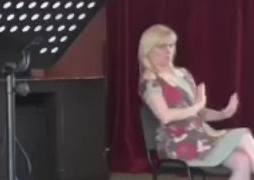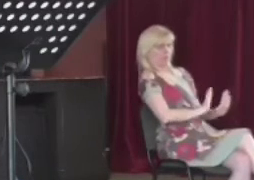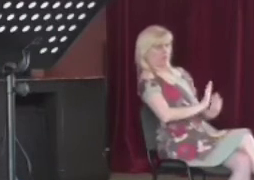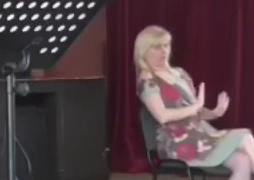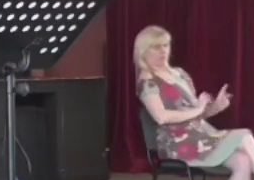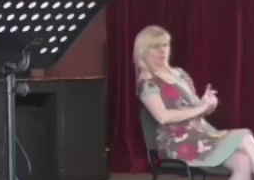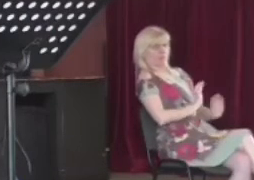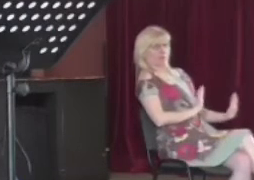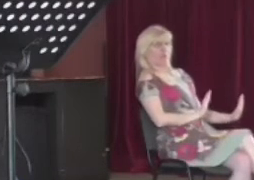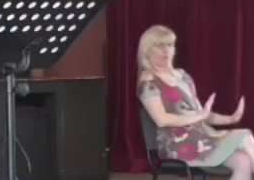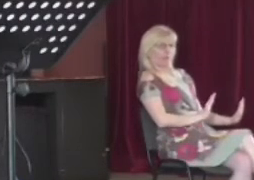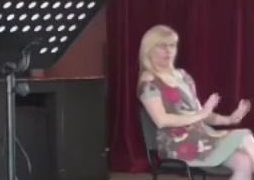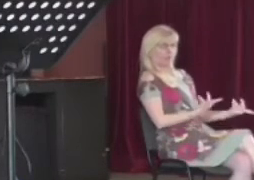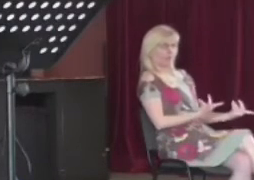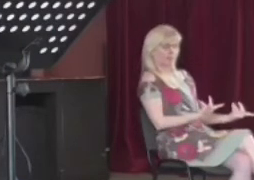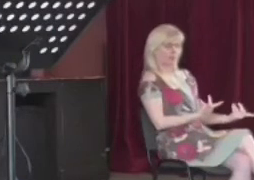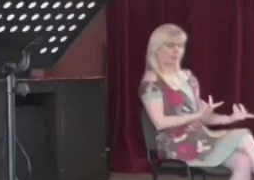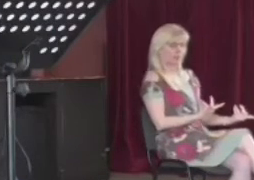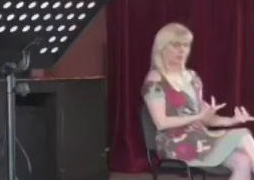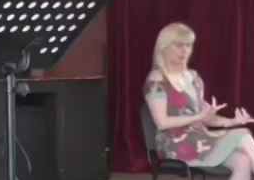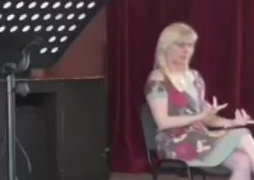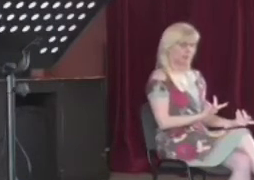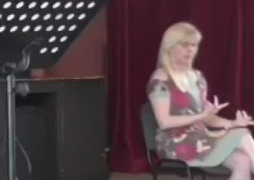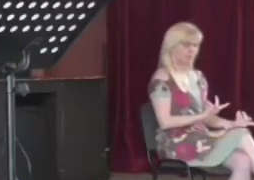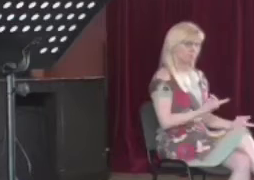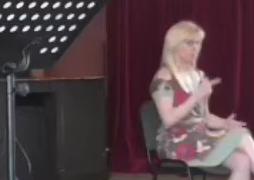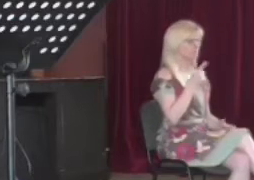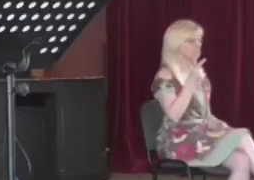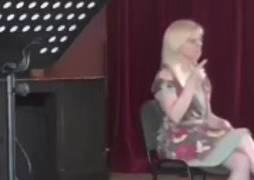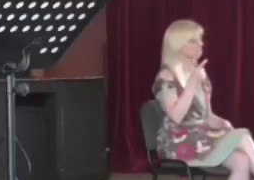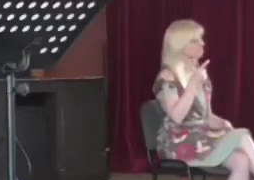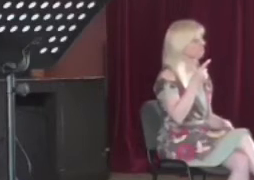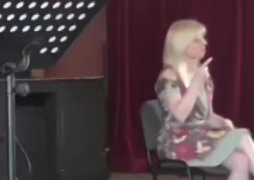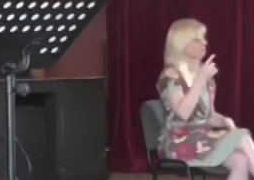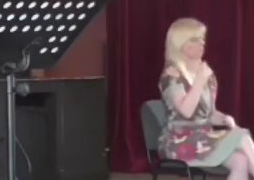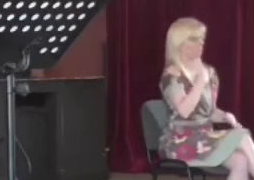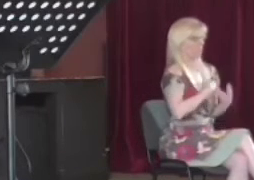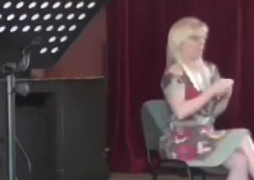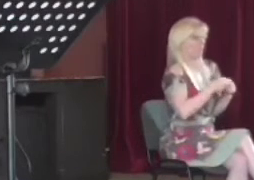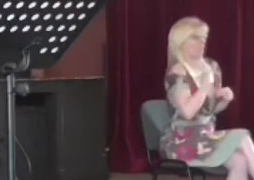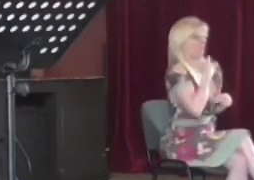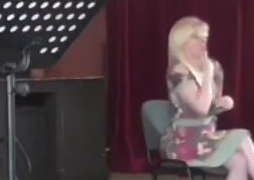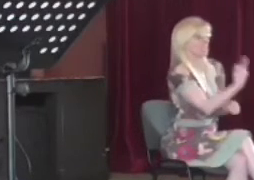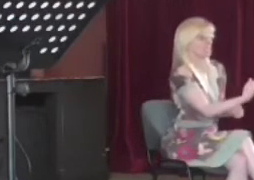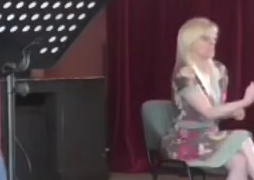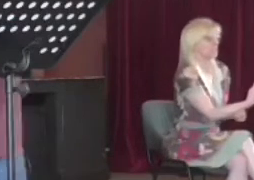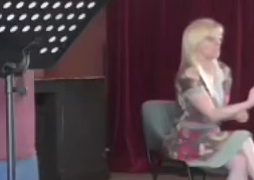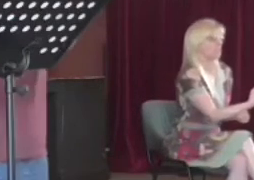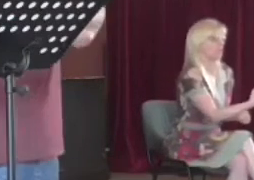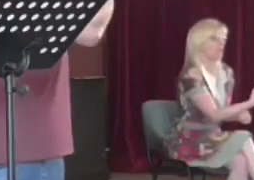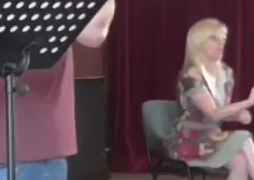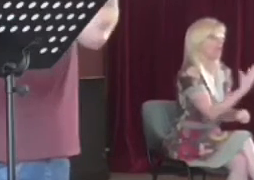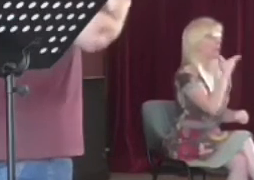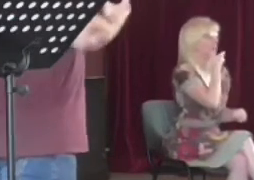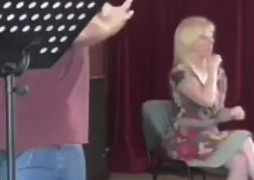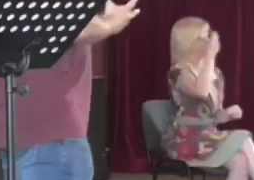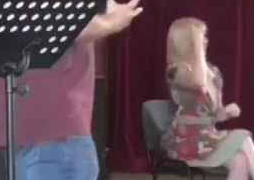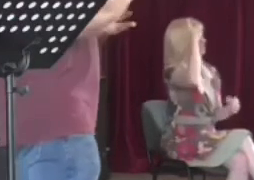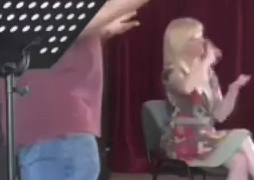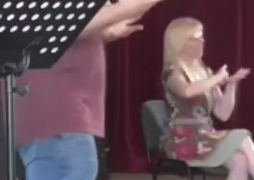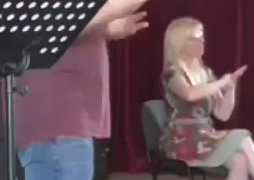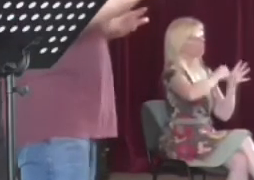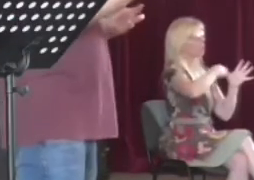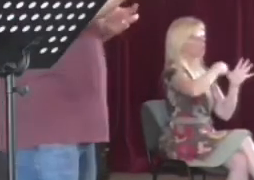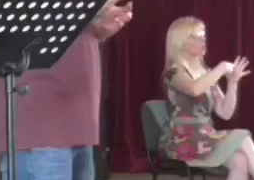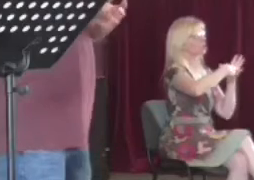Mm-hmm. Yeah? Yeah, nasty. Nasty? Yeah. Okay? Committed. He was definitely committed. That's what we're going to look at today. Saul,